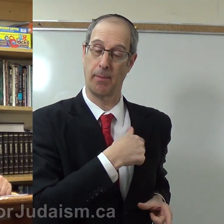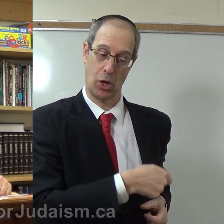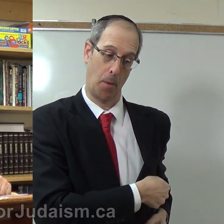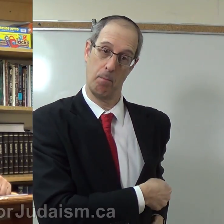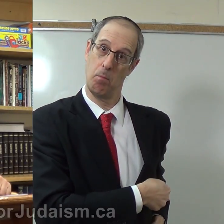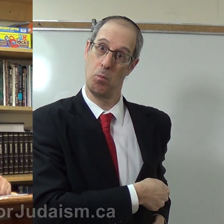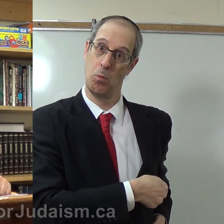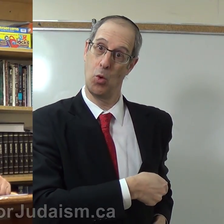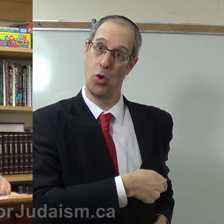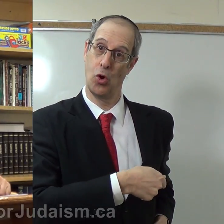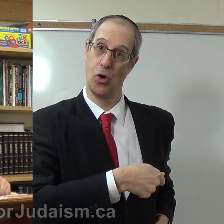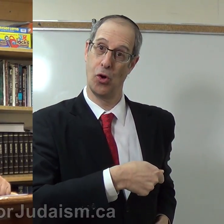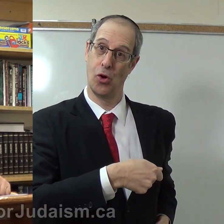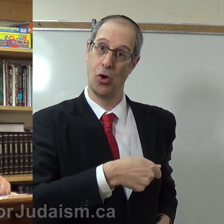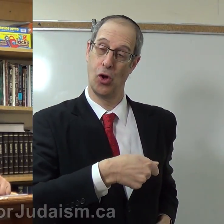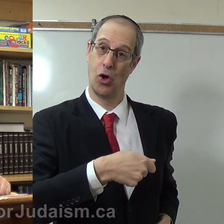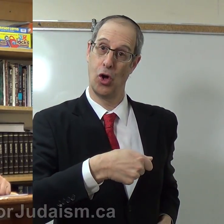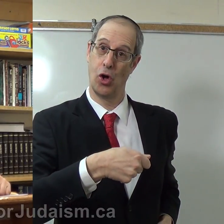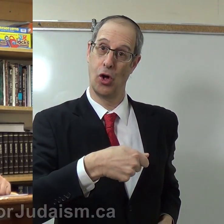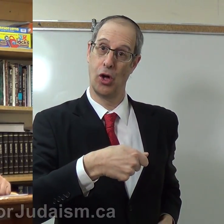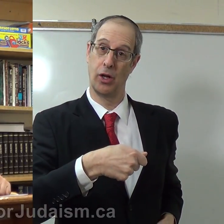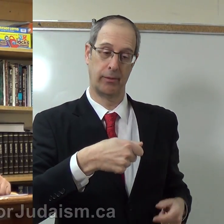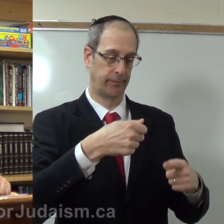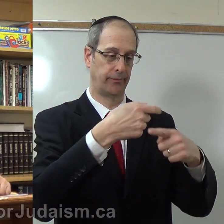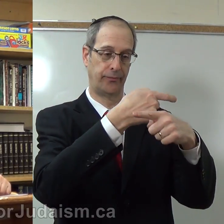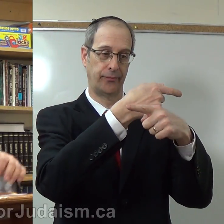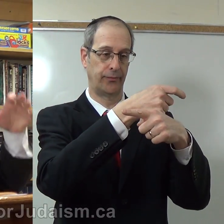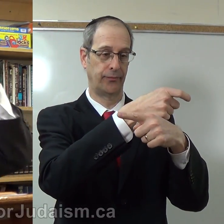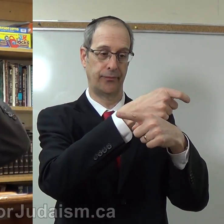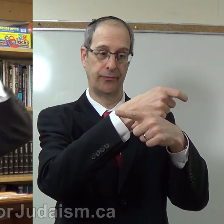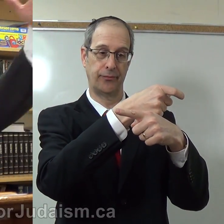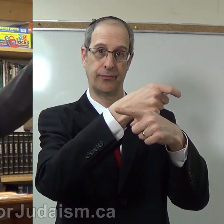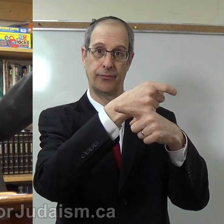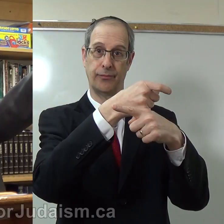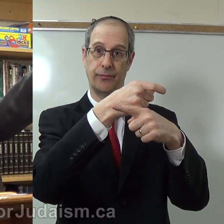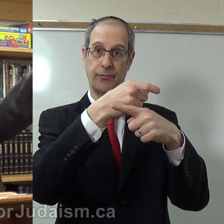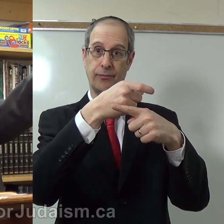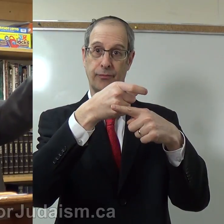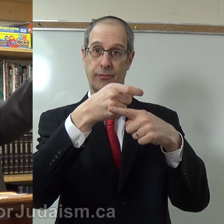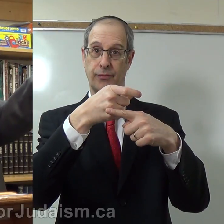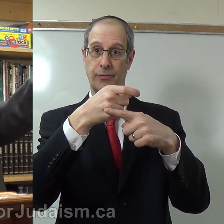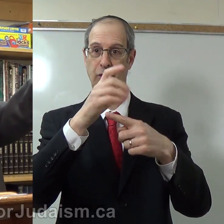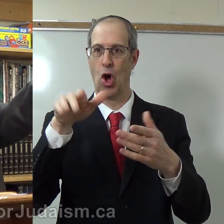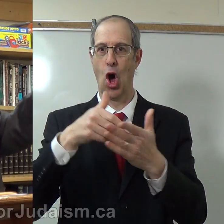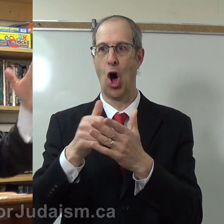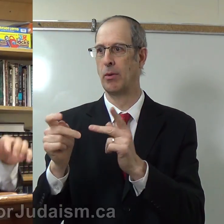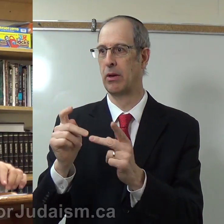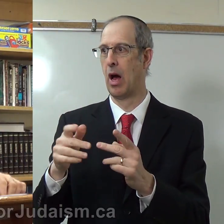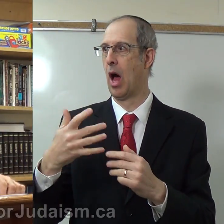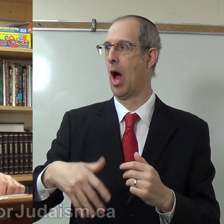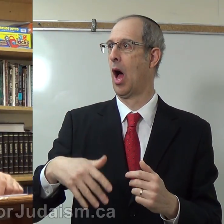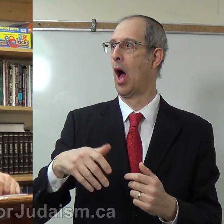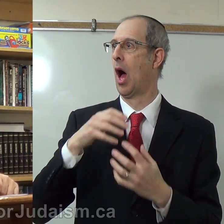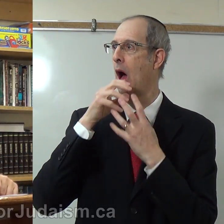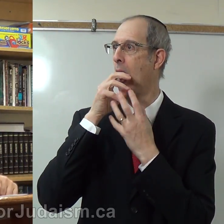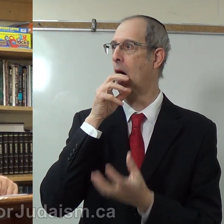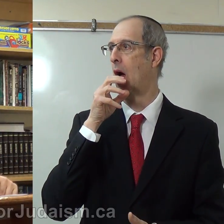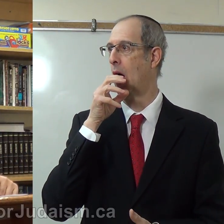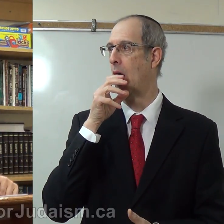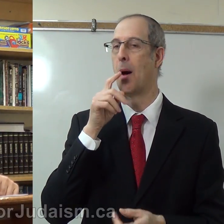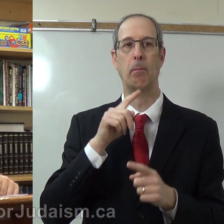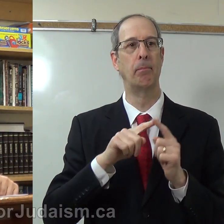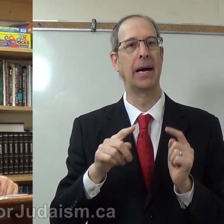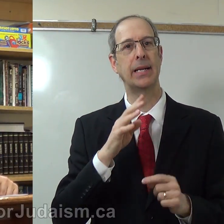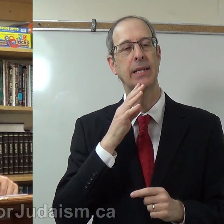the wagon behind me on the wire. And everyone is amazed. But then he says,